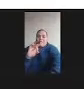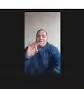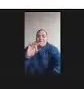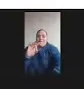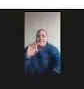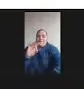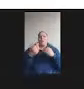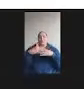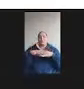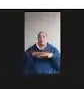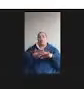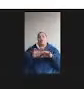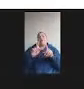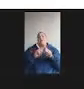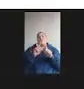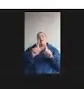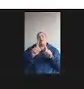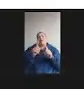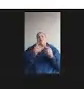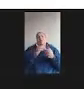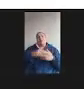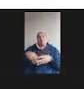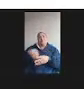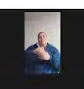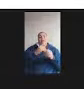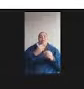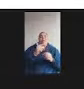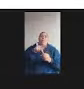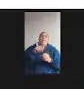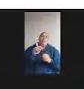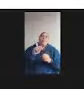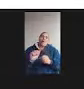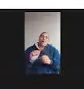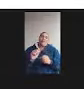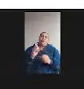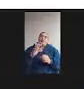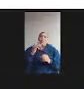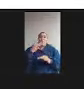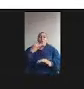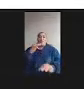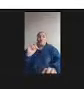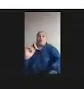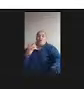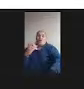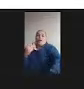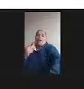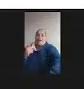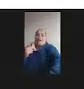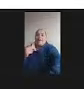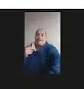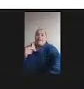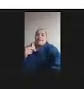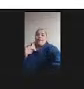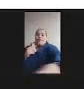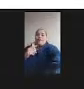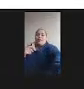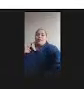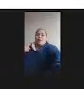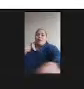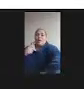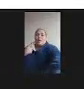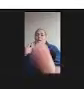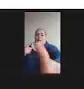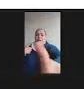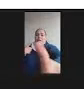of the enabling allowance against FAMPLA. So while the enabling allowance is not necessarily reflected in